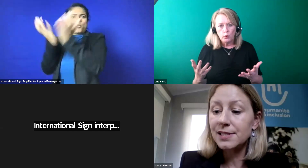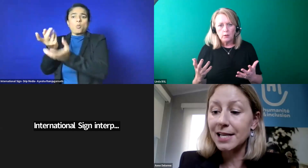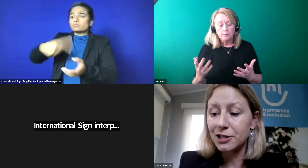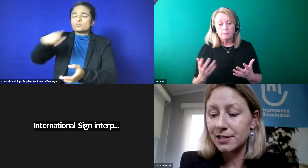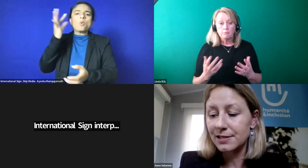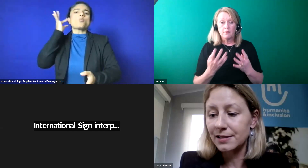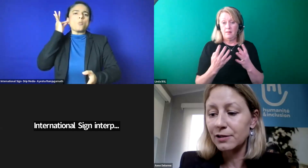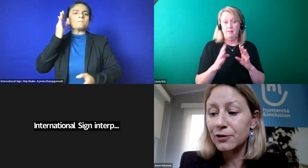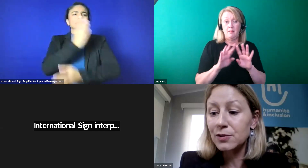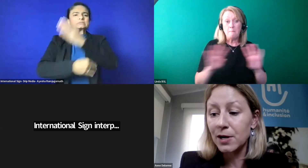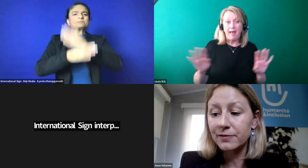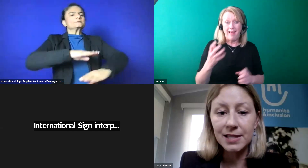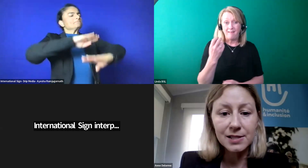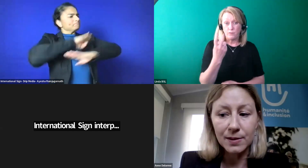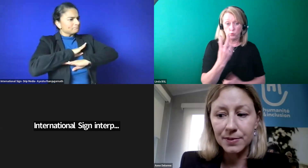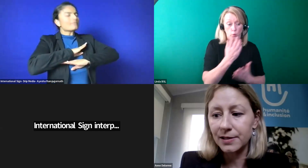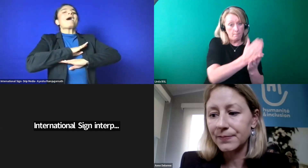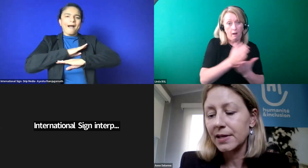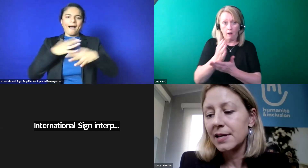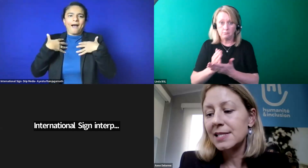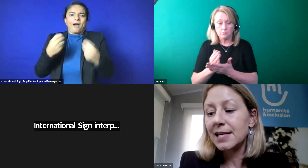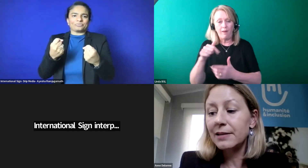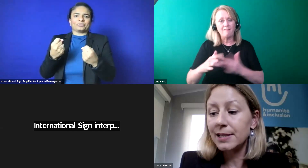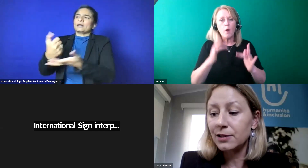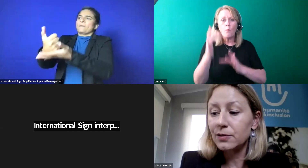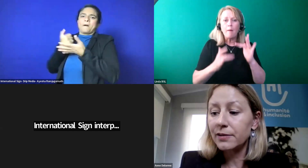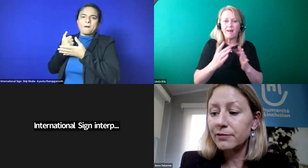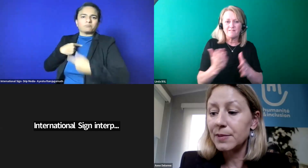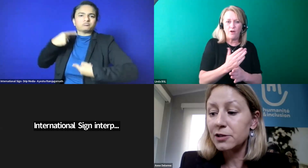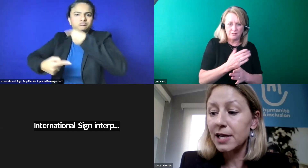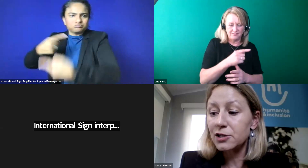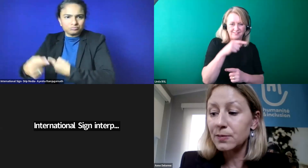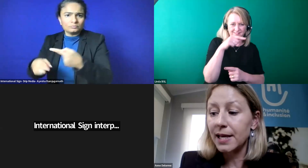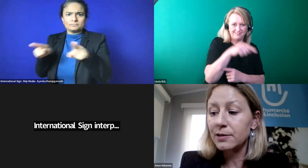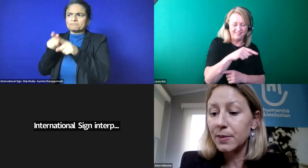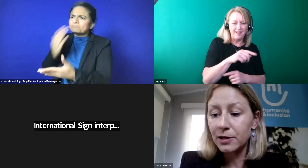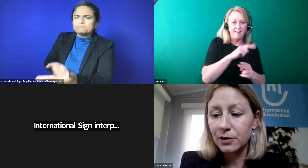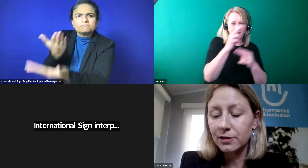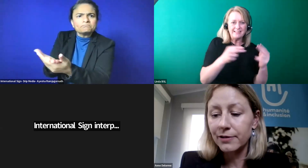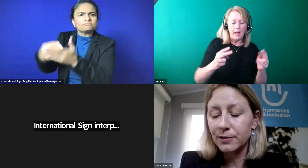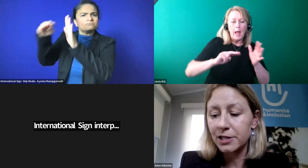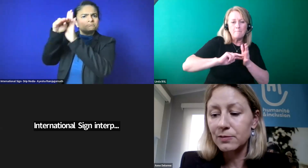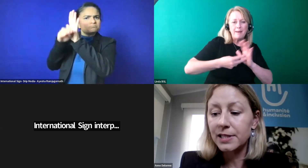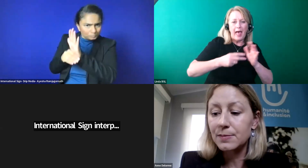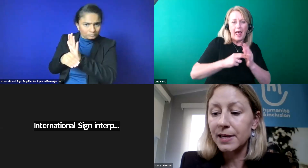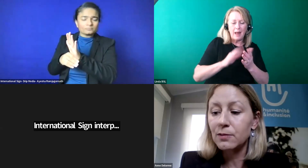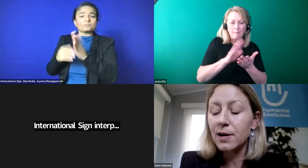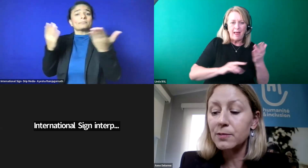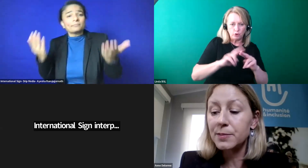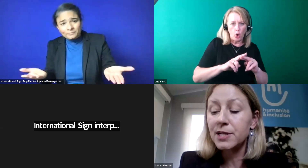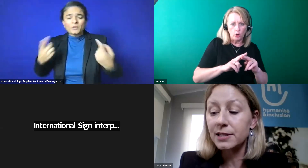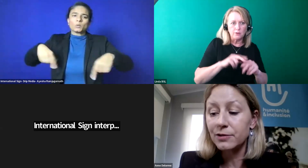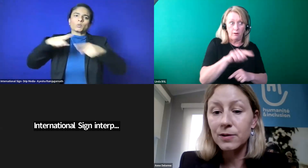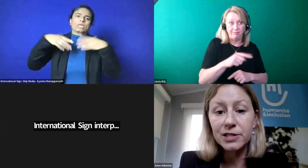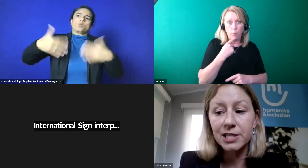two sections. In the first part of today's webinar, Seri Wendoh from International Planned Parenthood Federation will explain